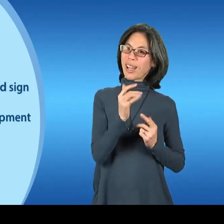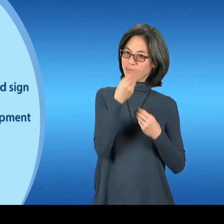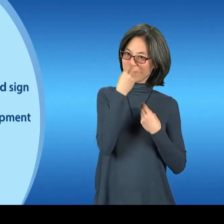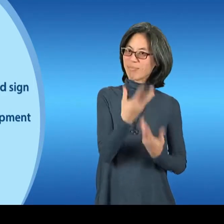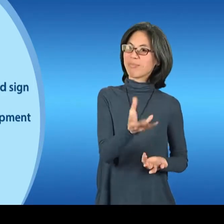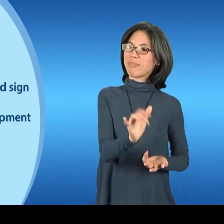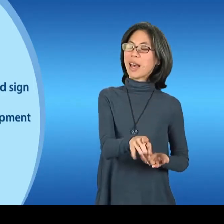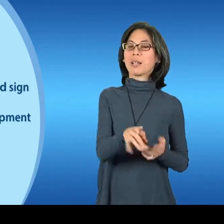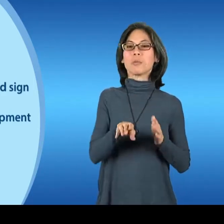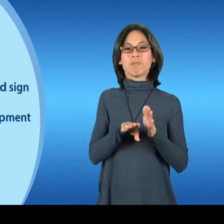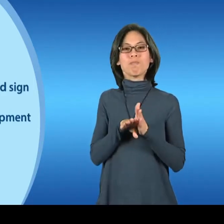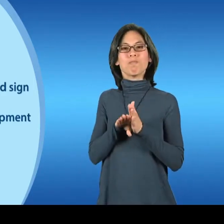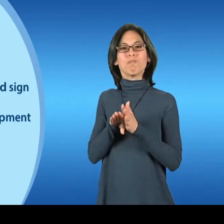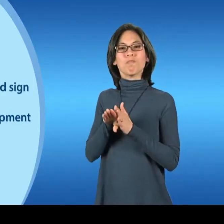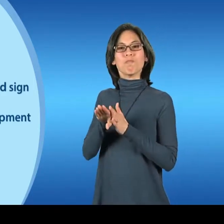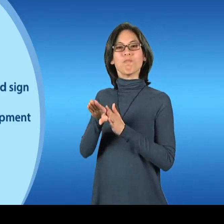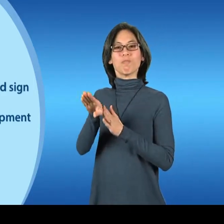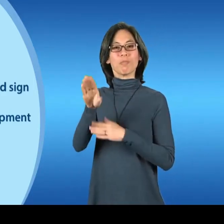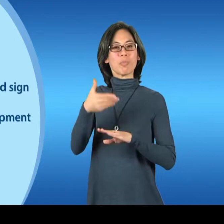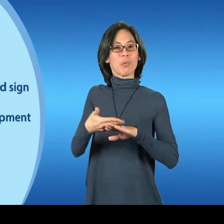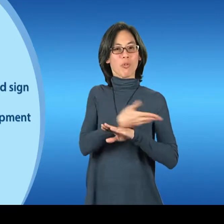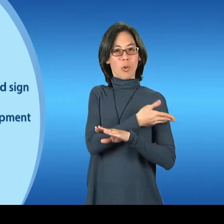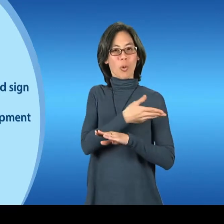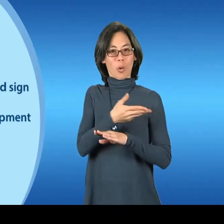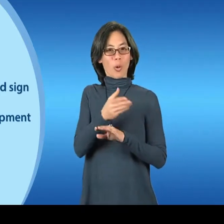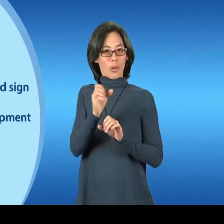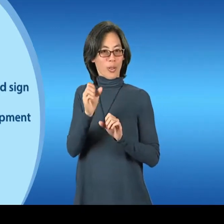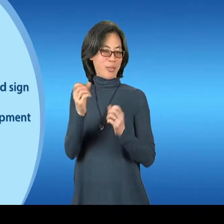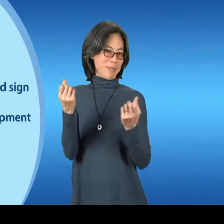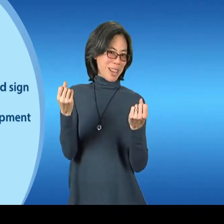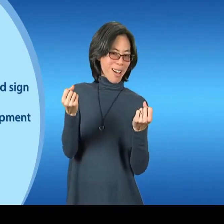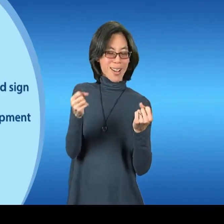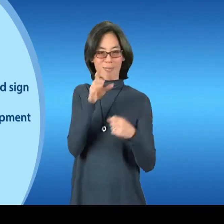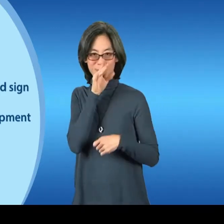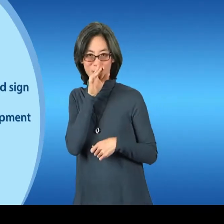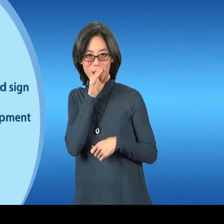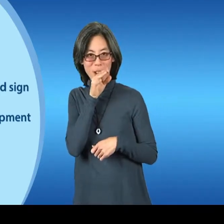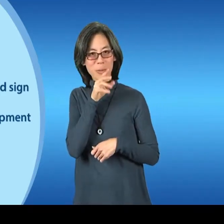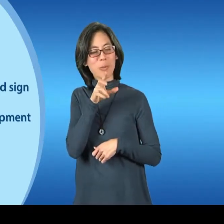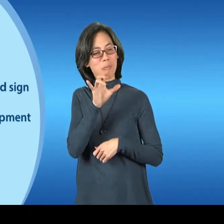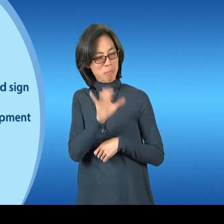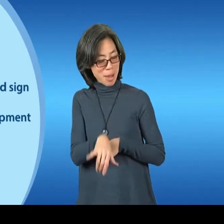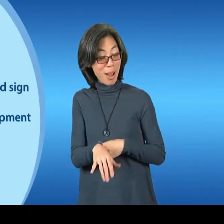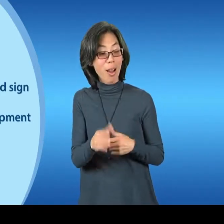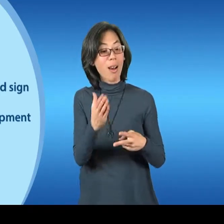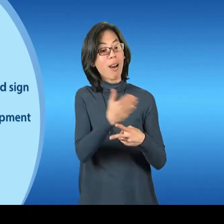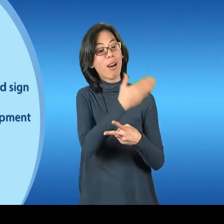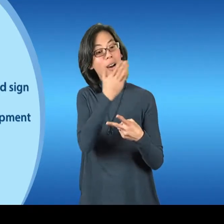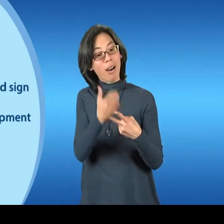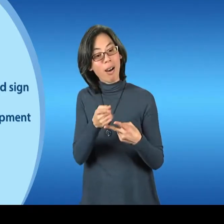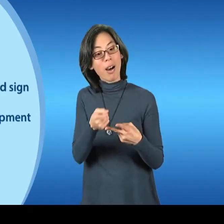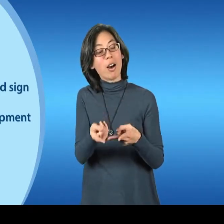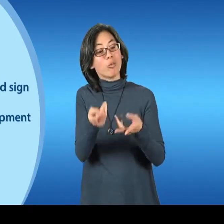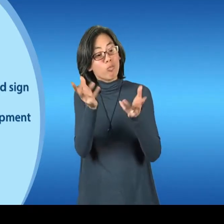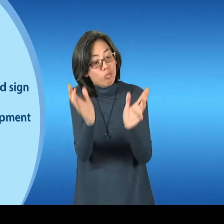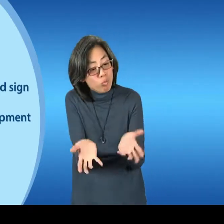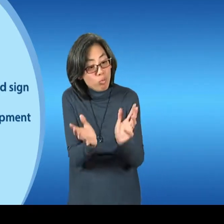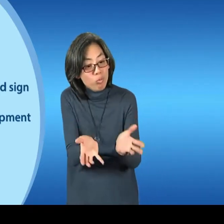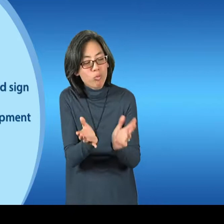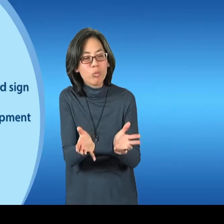looks like. So that type of development can already start developing before the child is able to speak or sign. Also, these